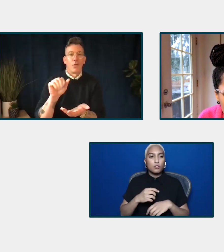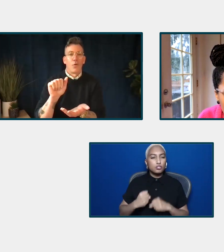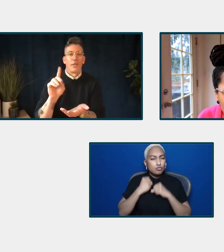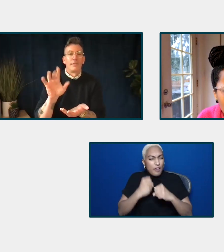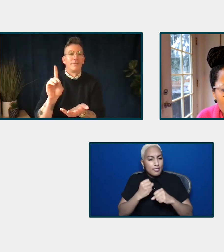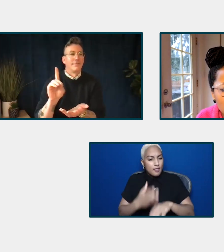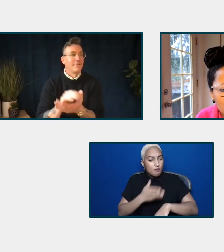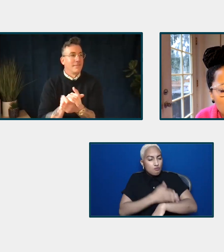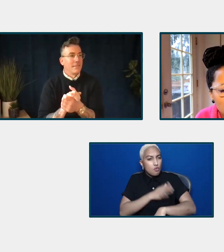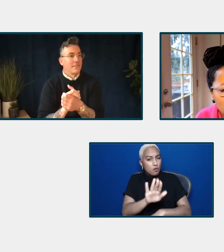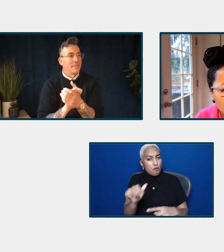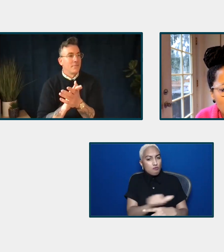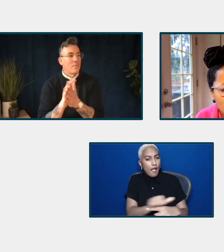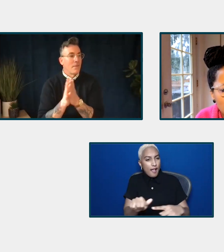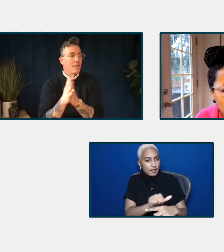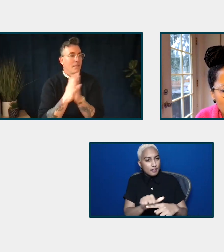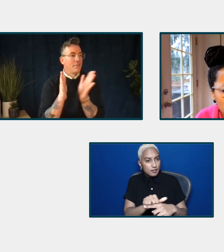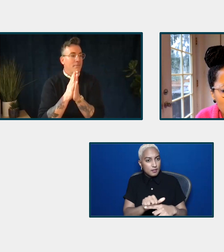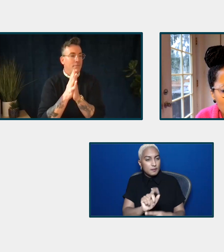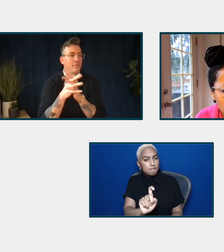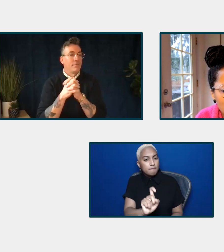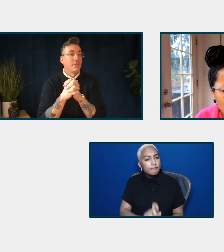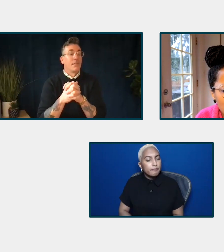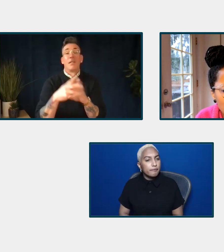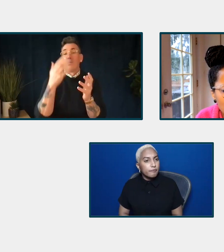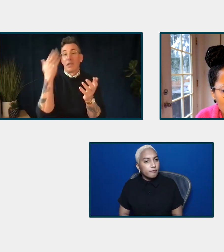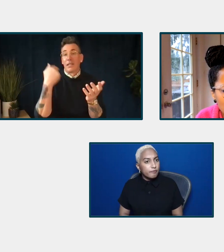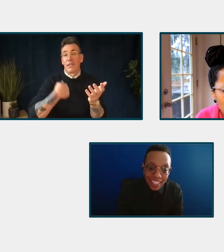Wow. That's a loaded one.